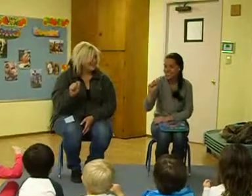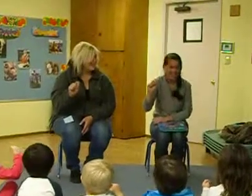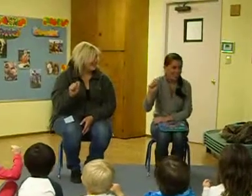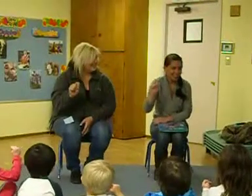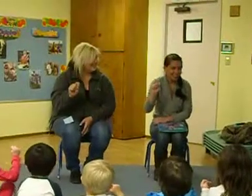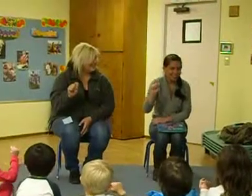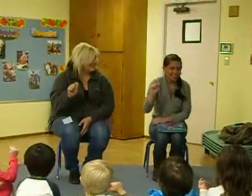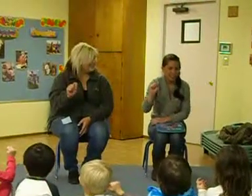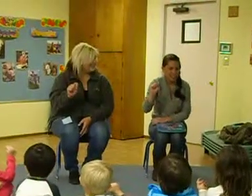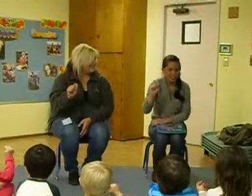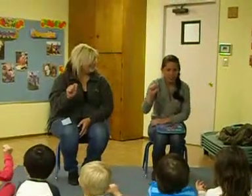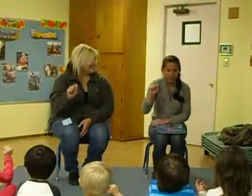There's my